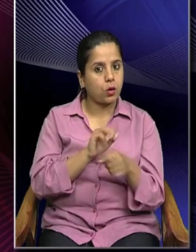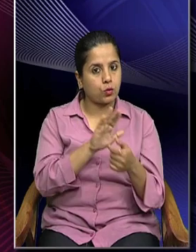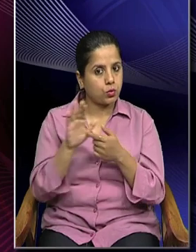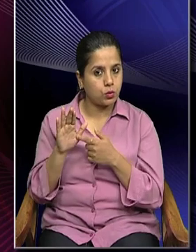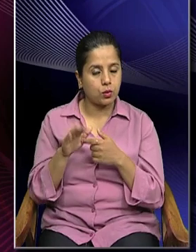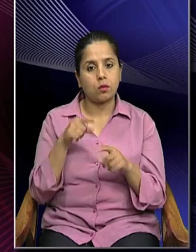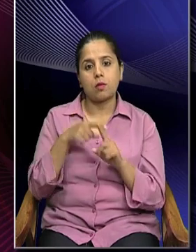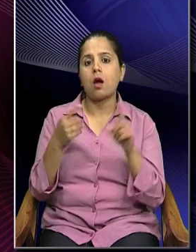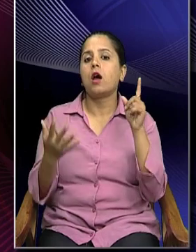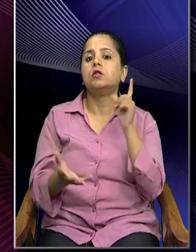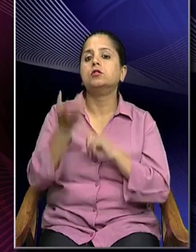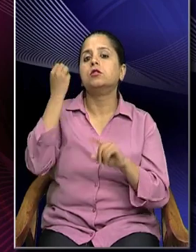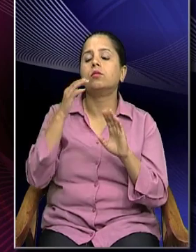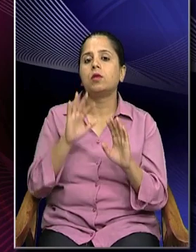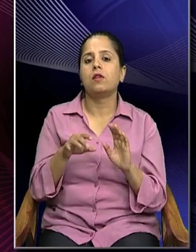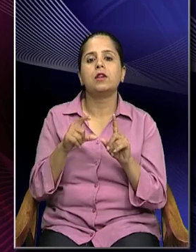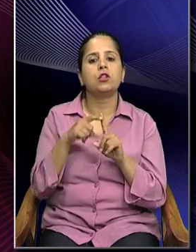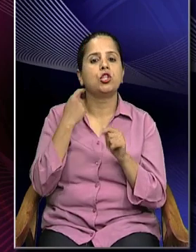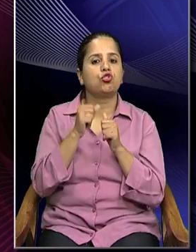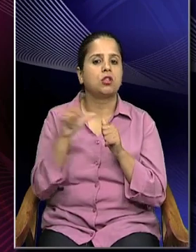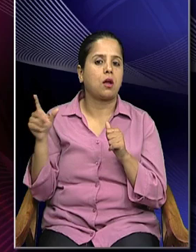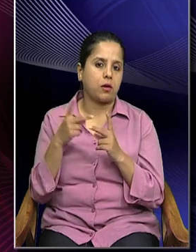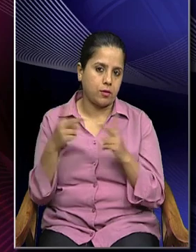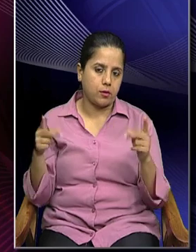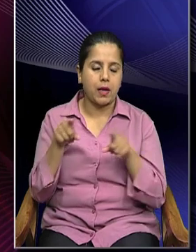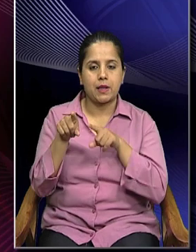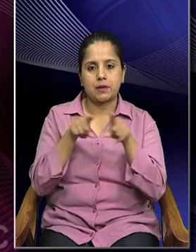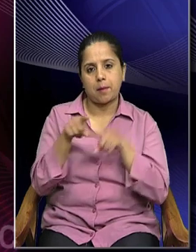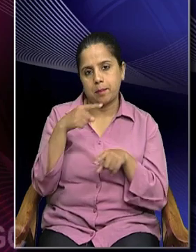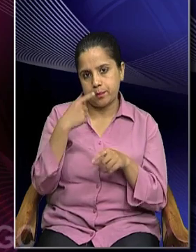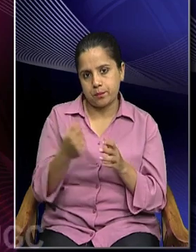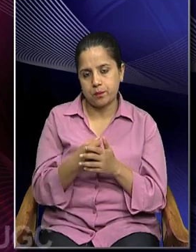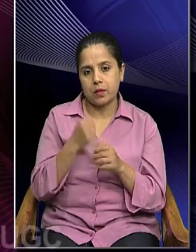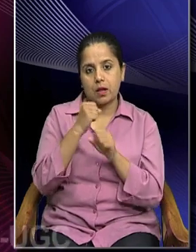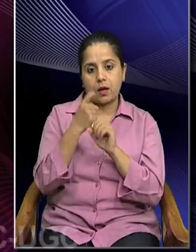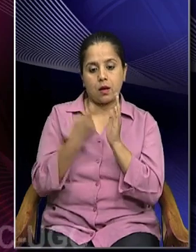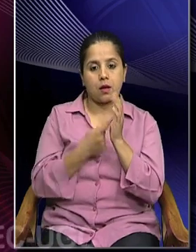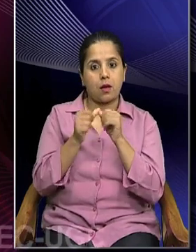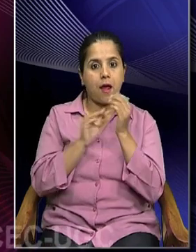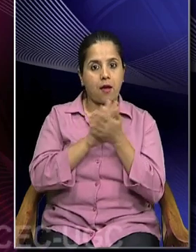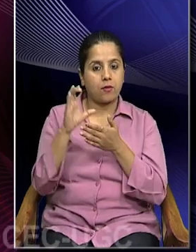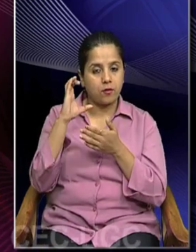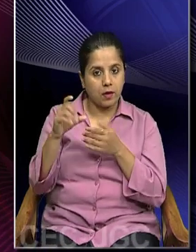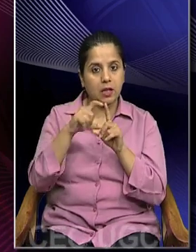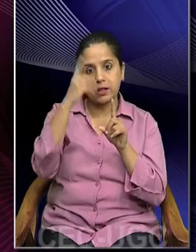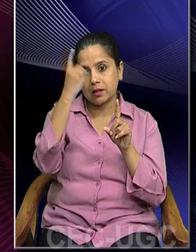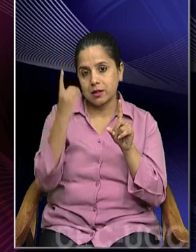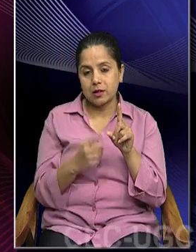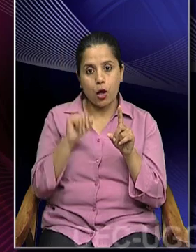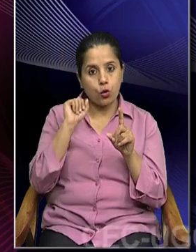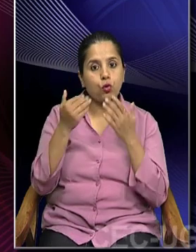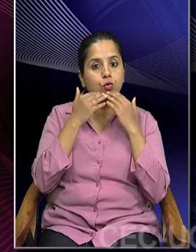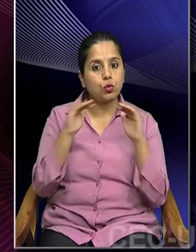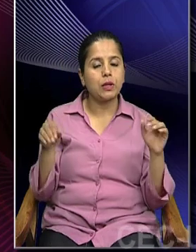and achievement digitally. For example, the graphic design students, they create